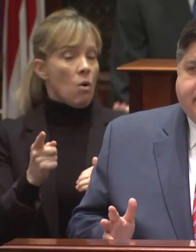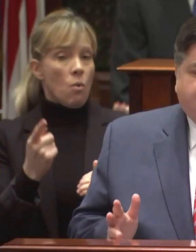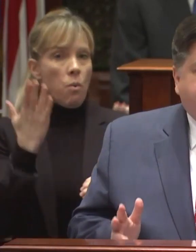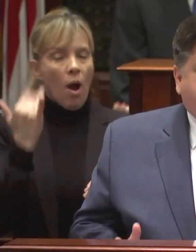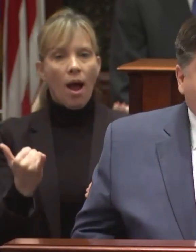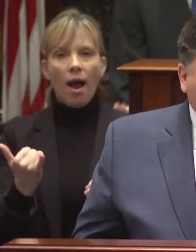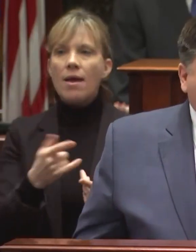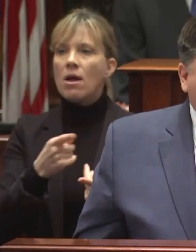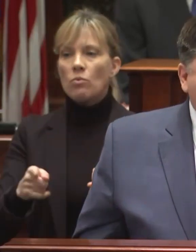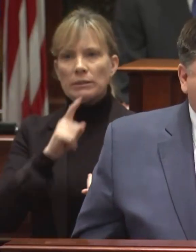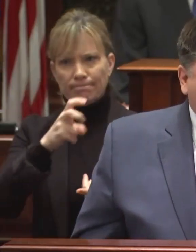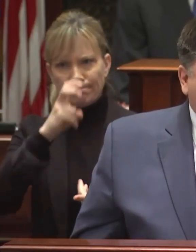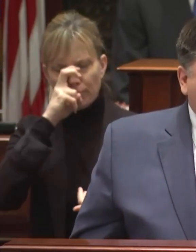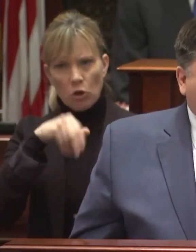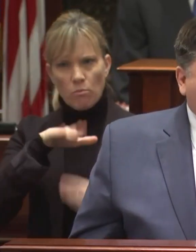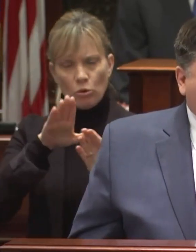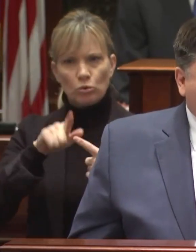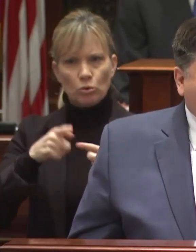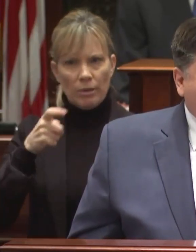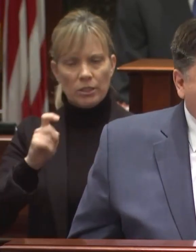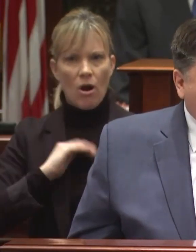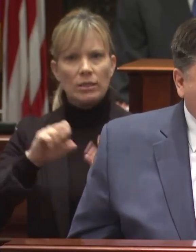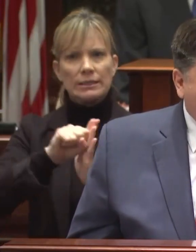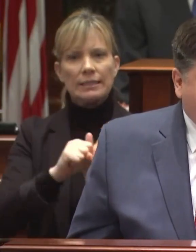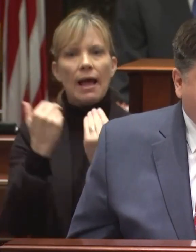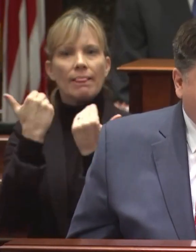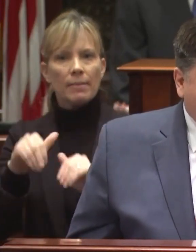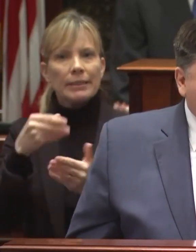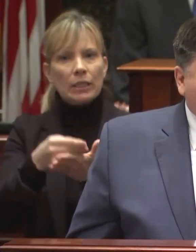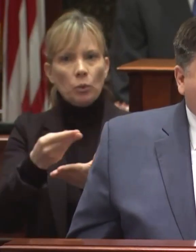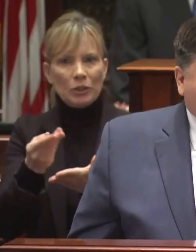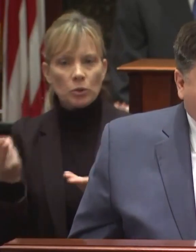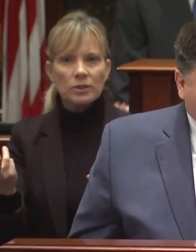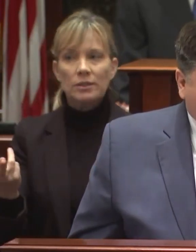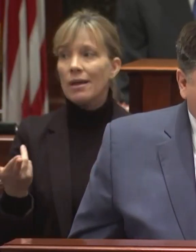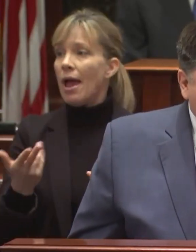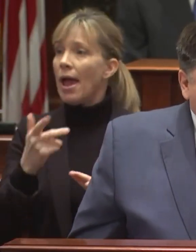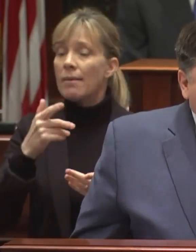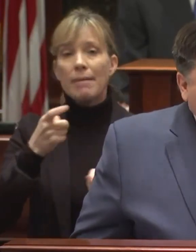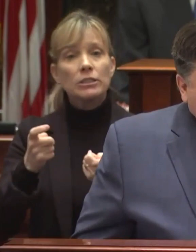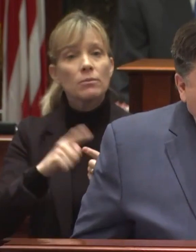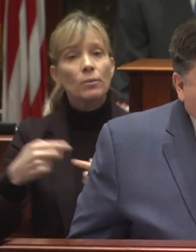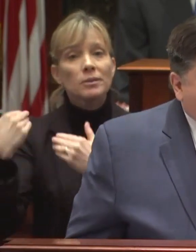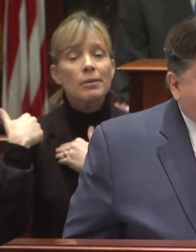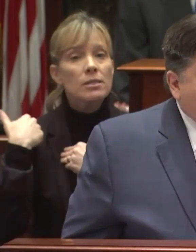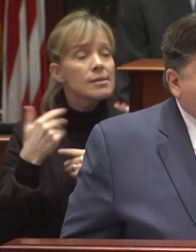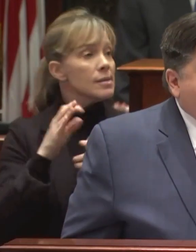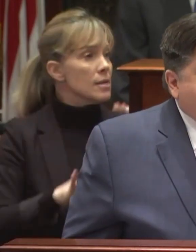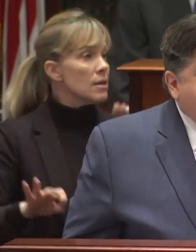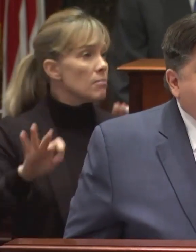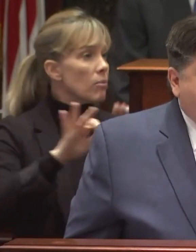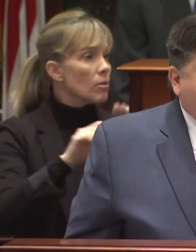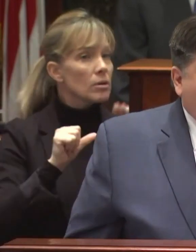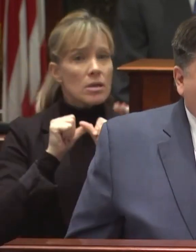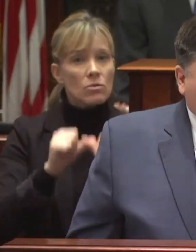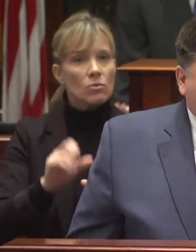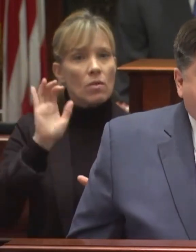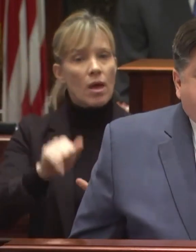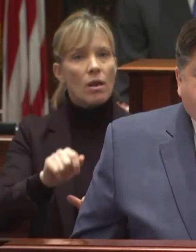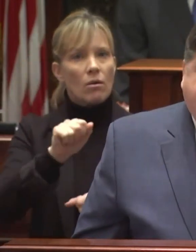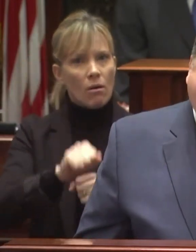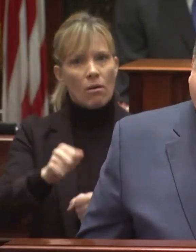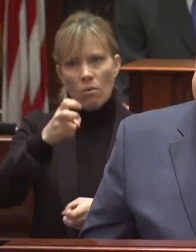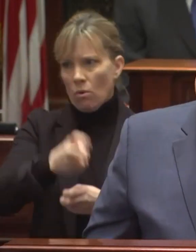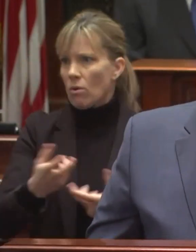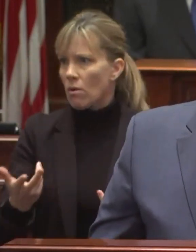a disciplined approach to managing our state's limited resources responsibly. And it's important that we continue that hard work